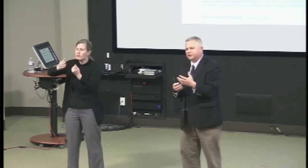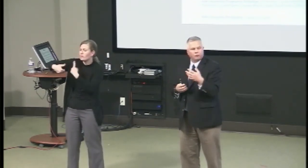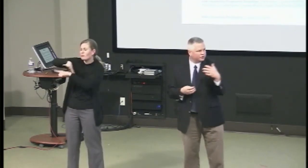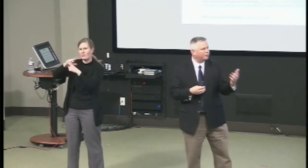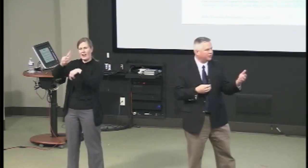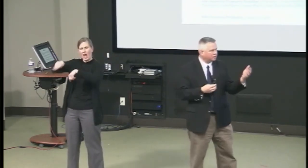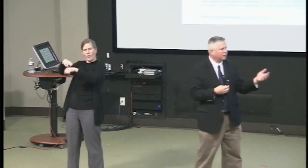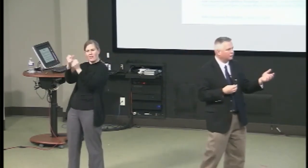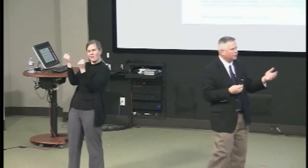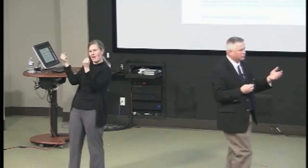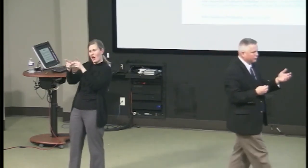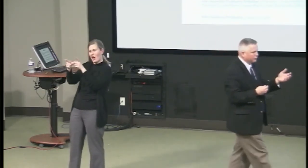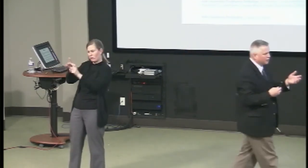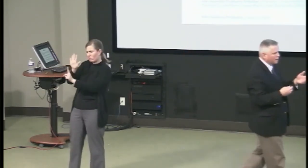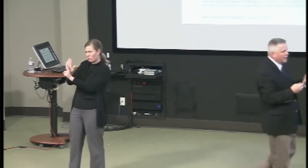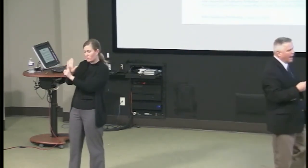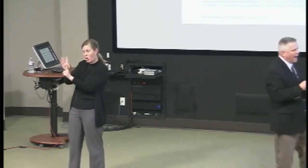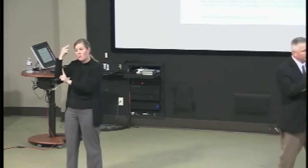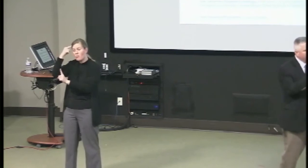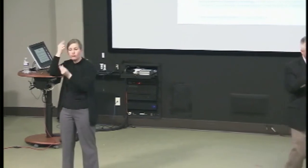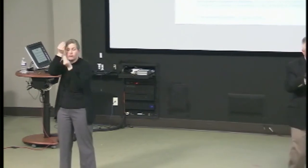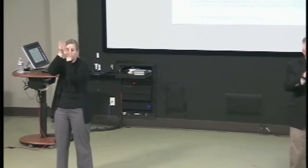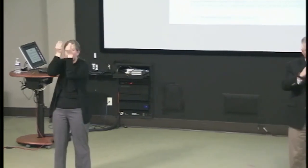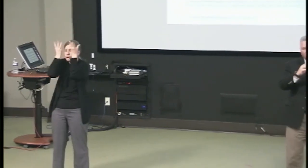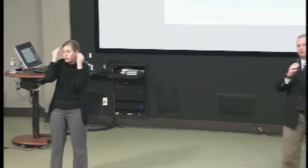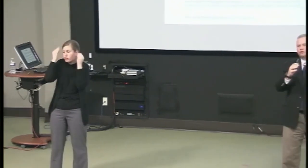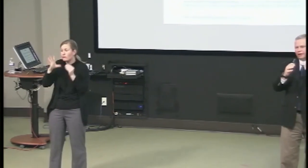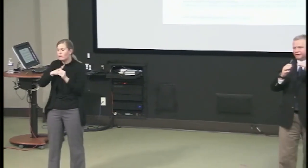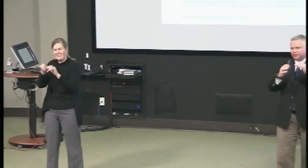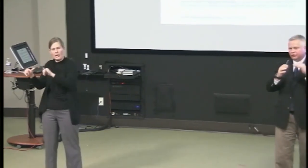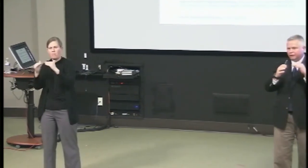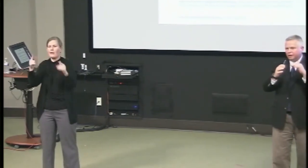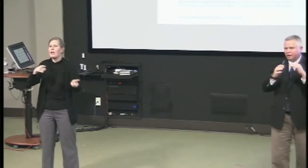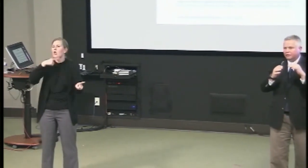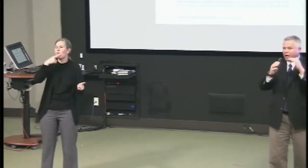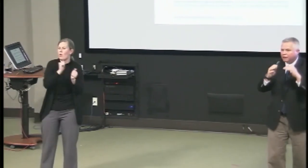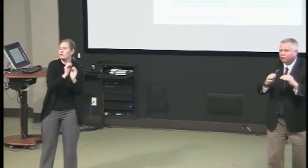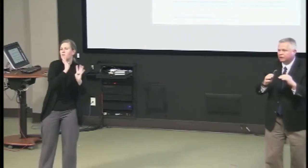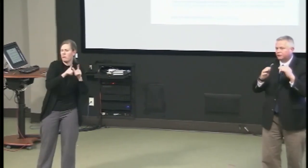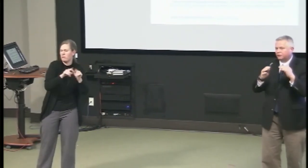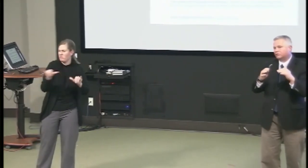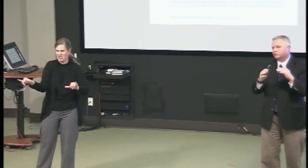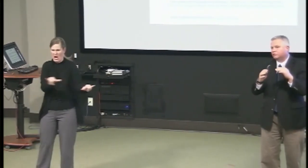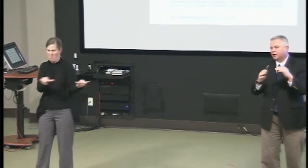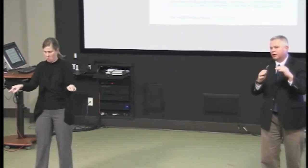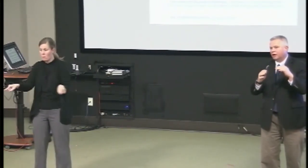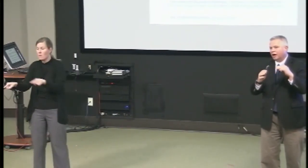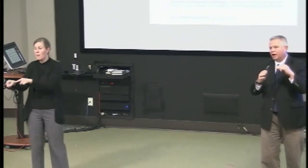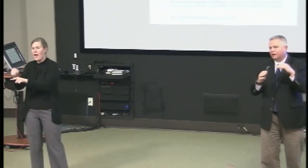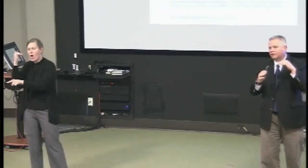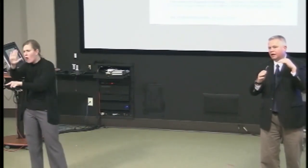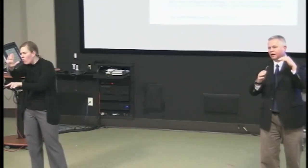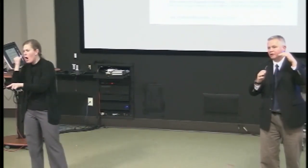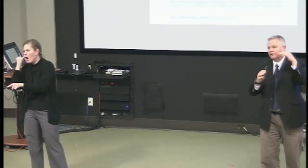regions that support speech in hearing children, how do they make the double transition not only to